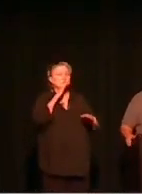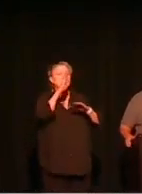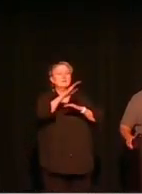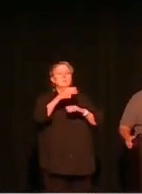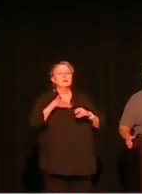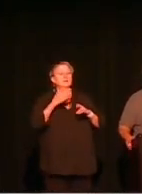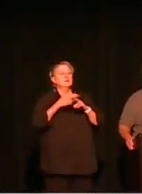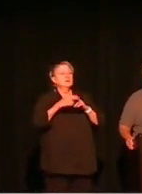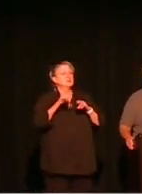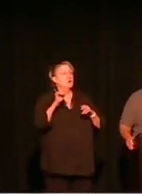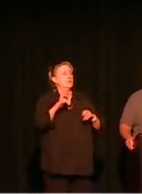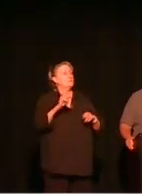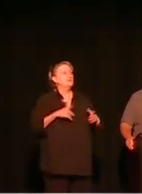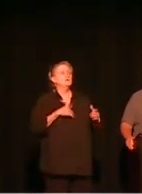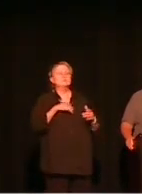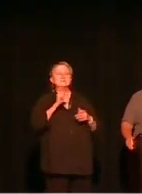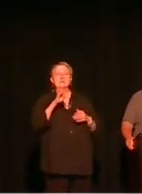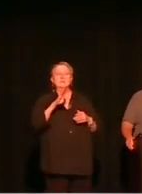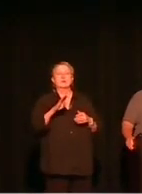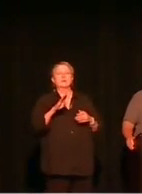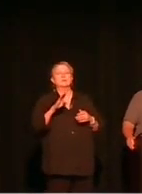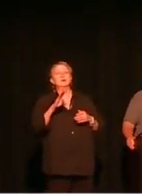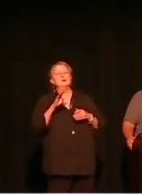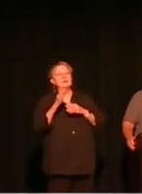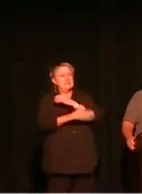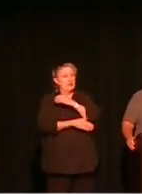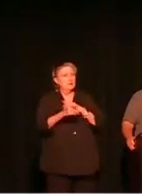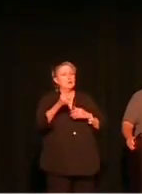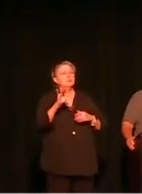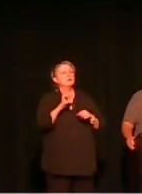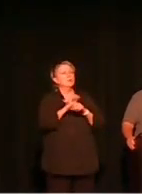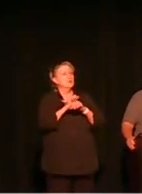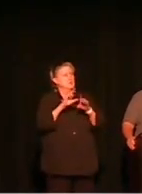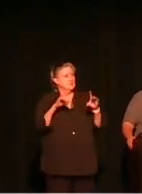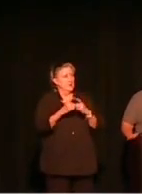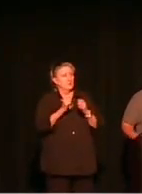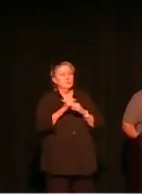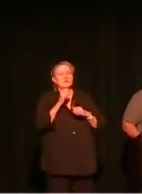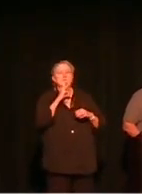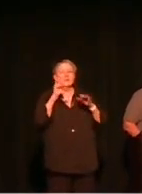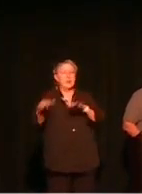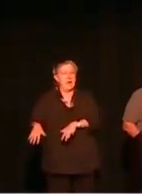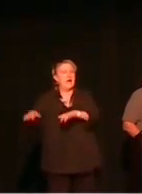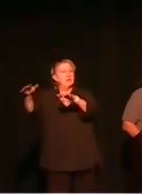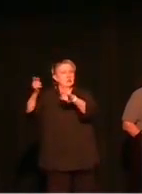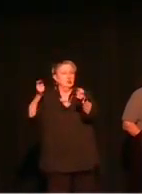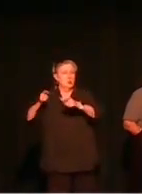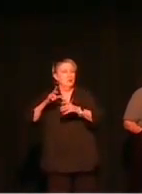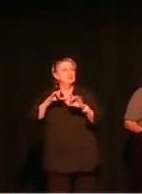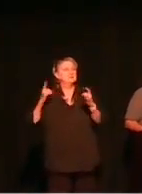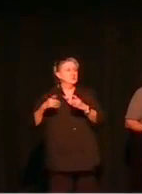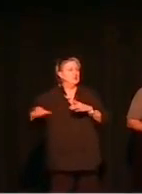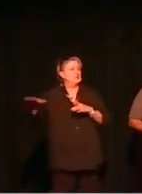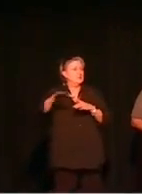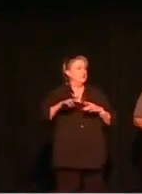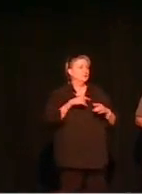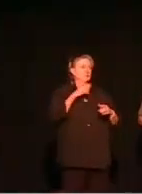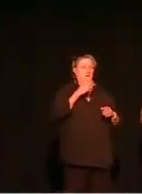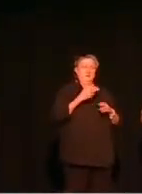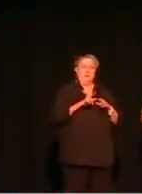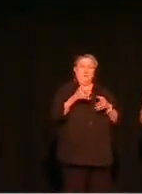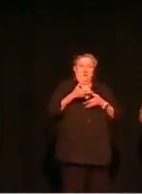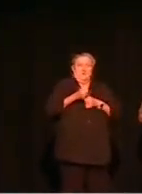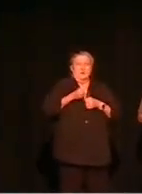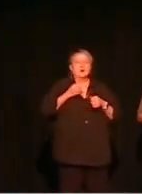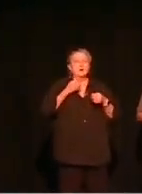Afternoon. My name is Tom Fayram. I'm with the Santa Barbara County Public Works Department with the Flood Control District. Just a brief update. We've been talking